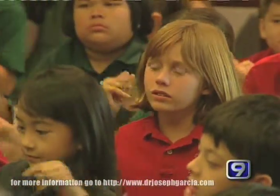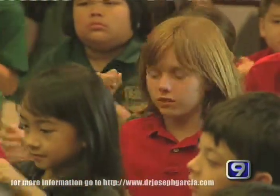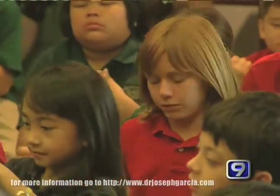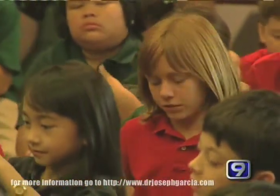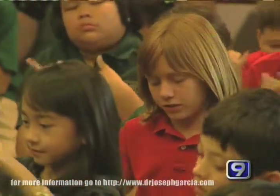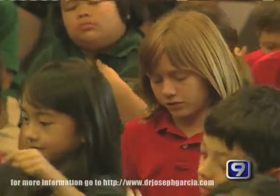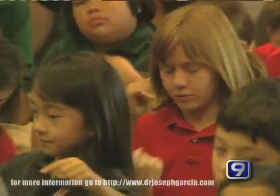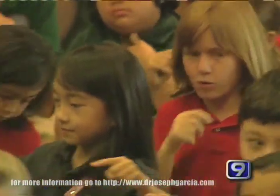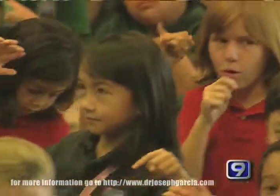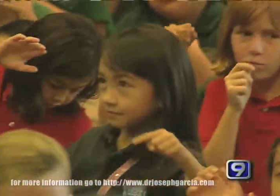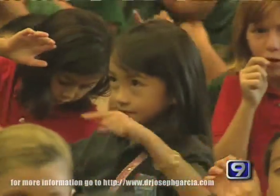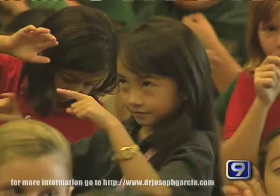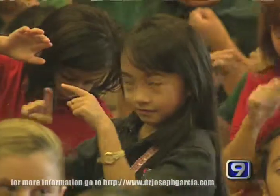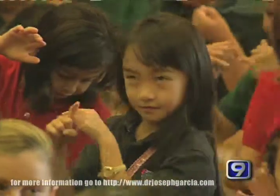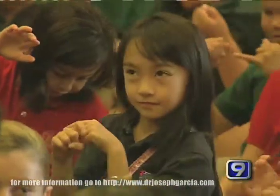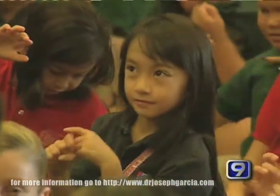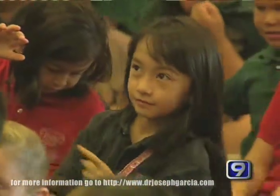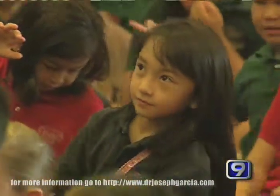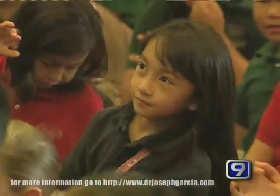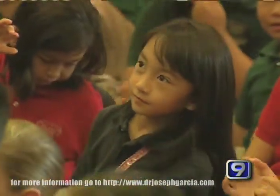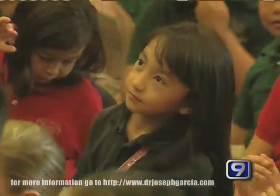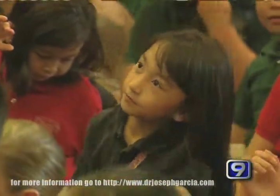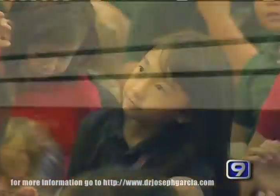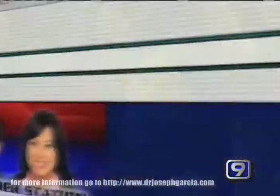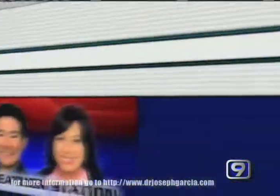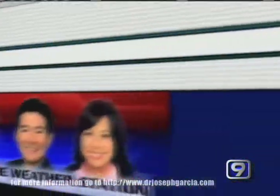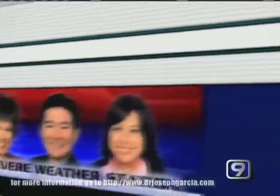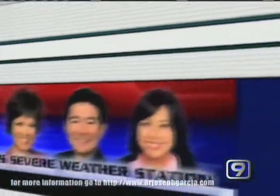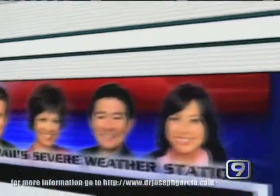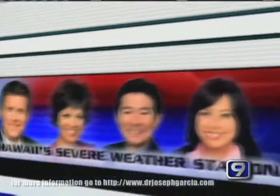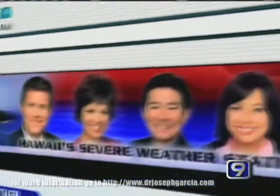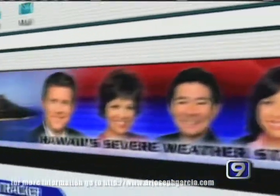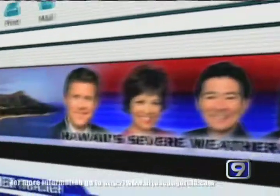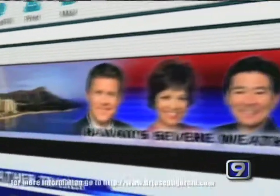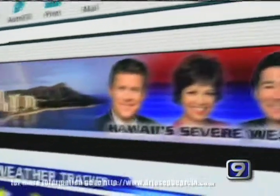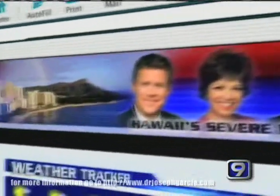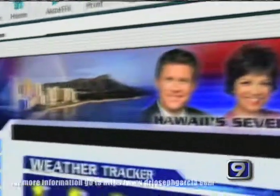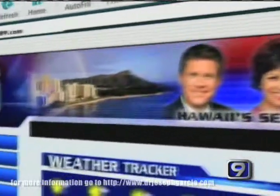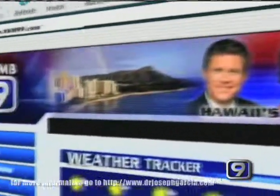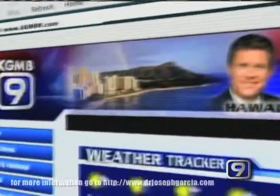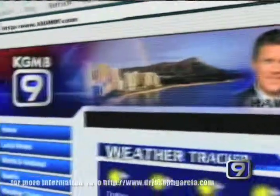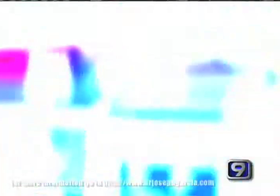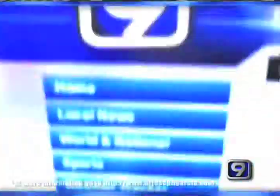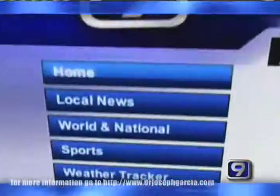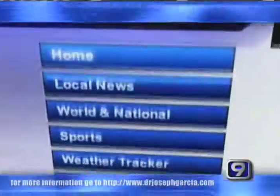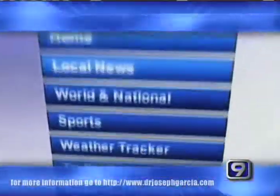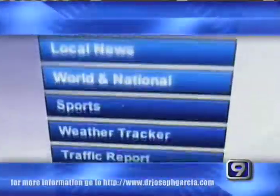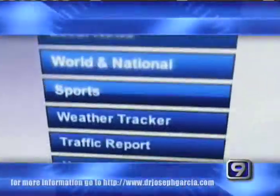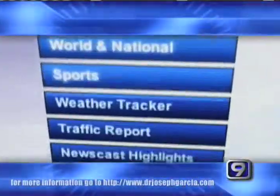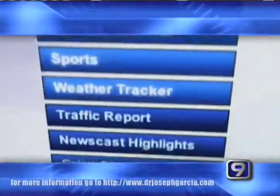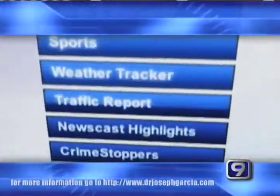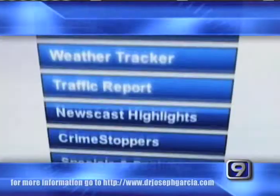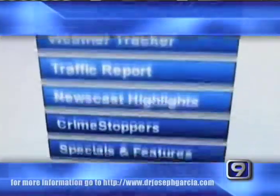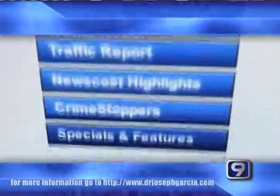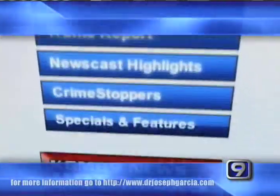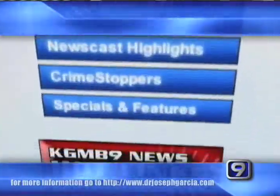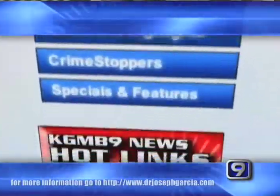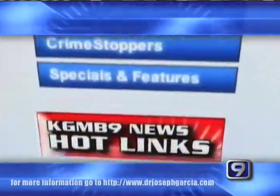Garcia demonstrated today for a listing of local signing programs. Visit our website at KJMB9.com and click on hot links.